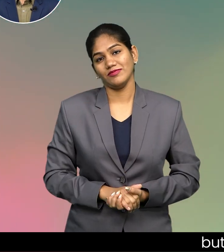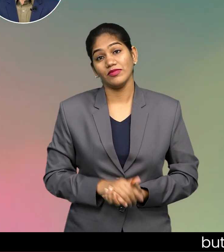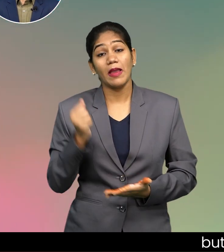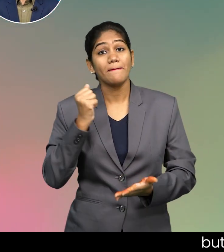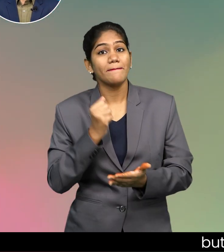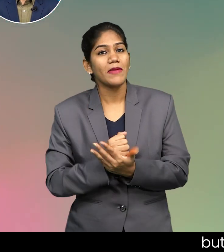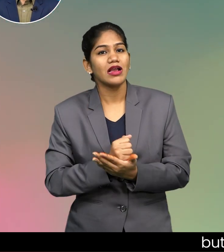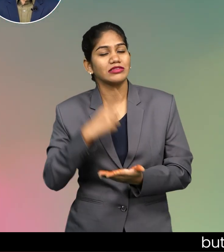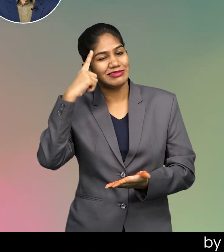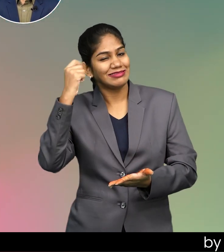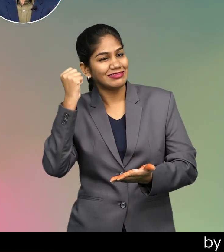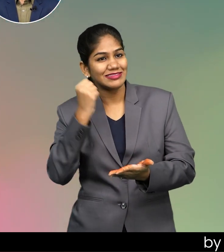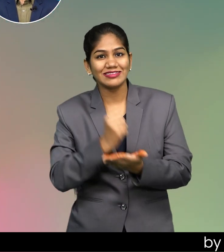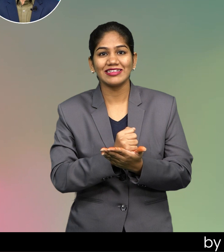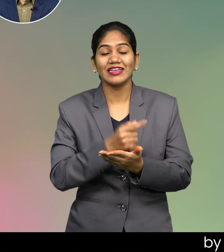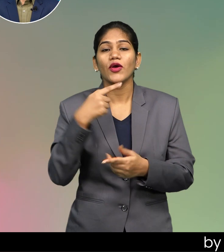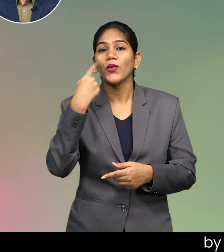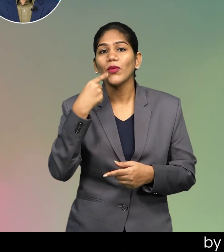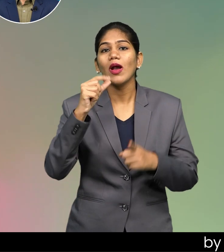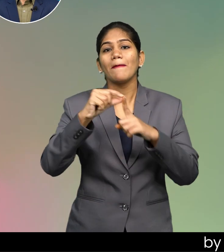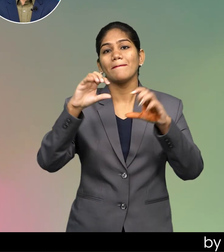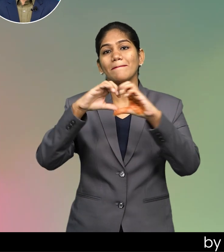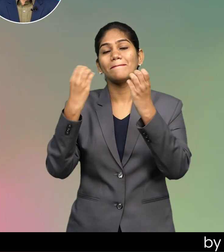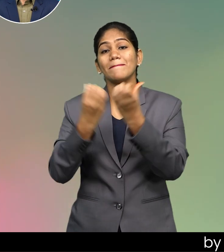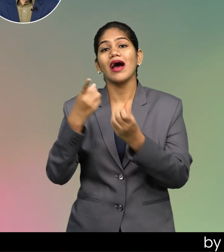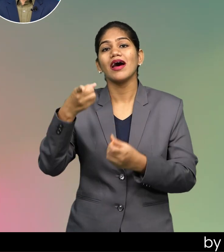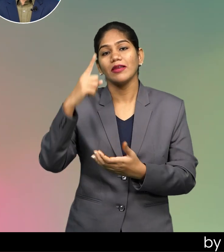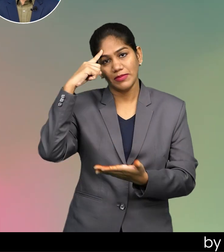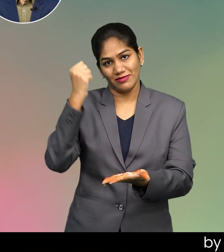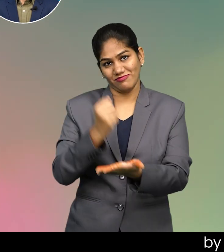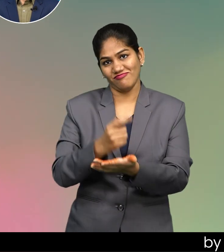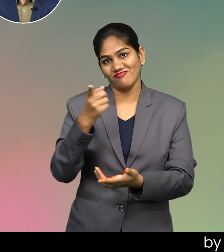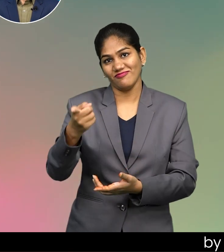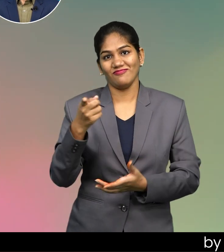but it was granted by the Parliament.